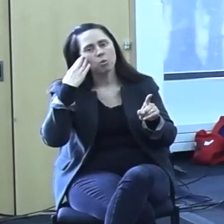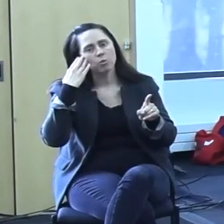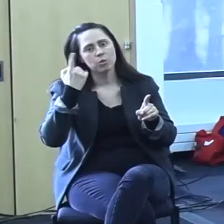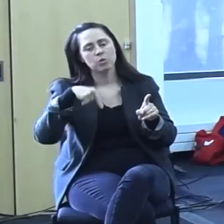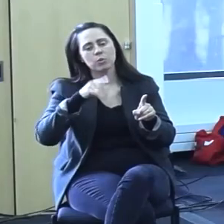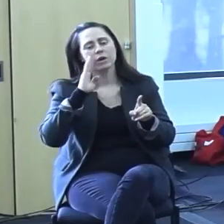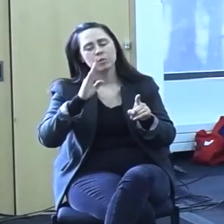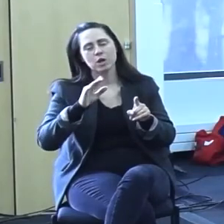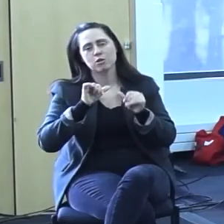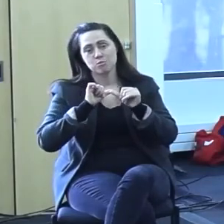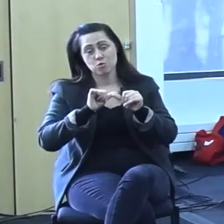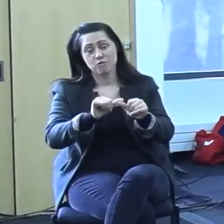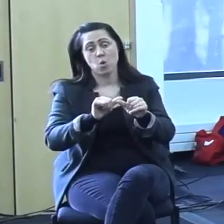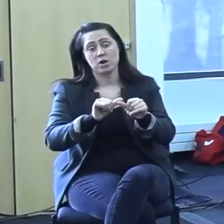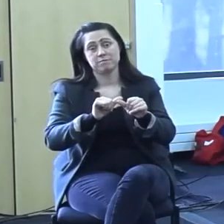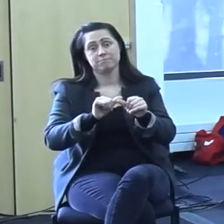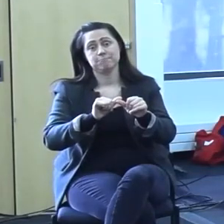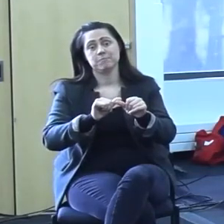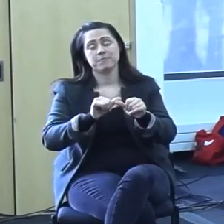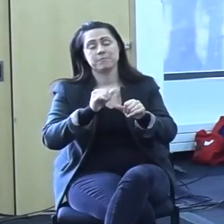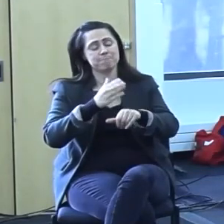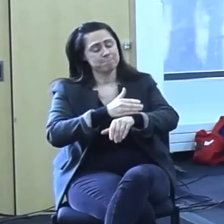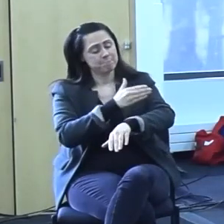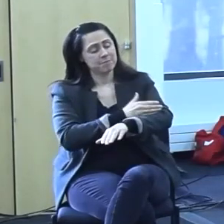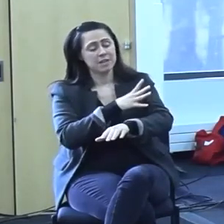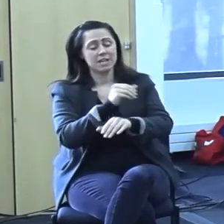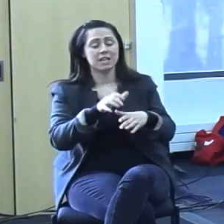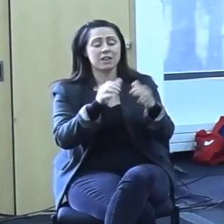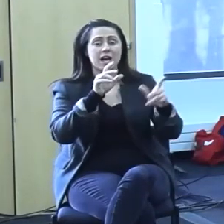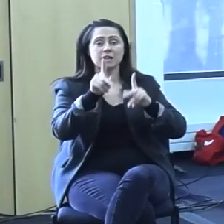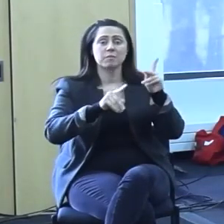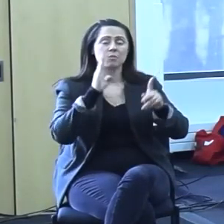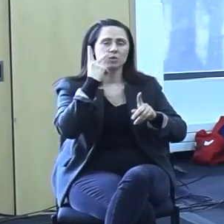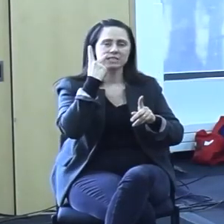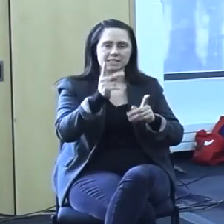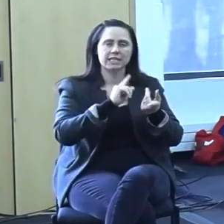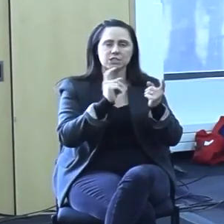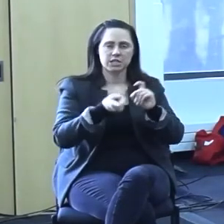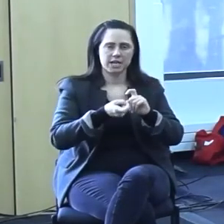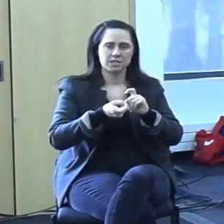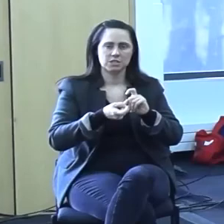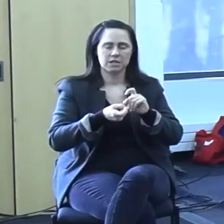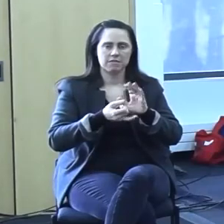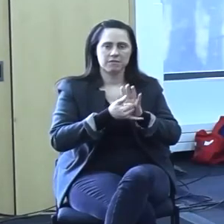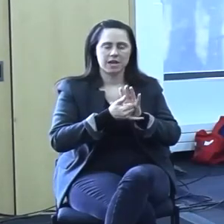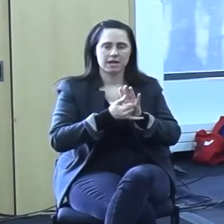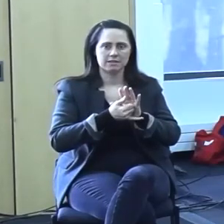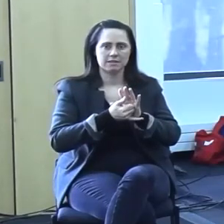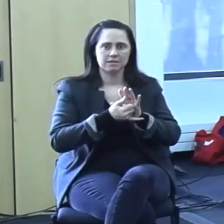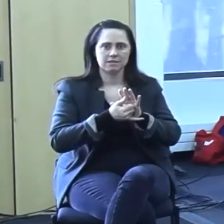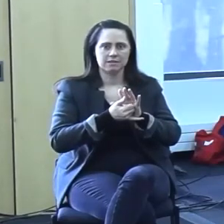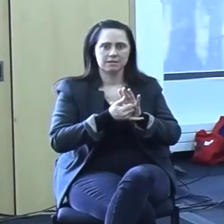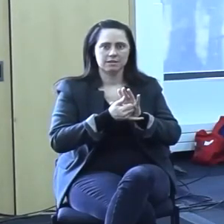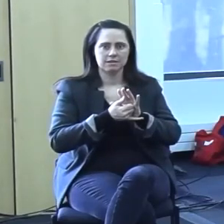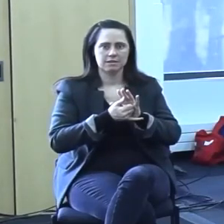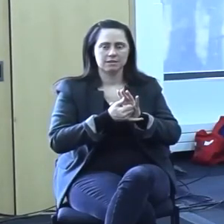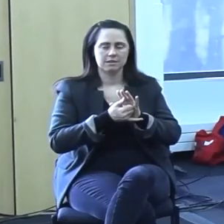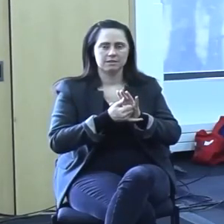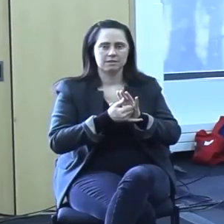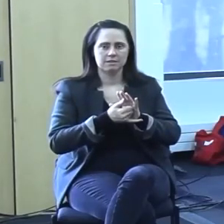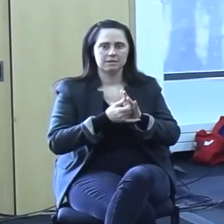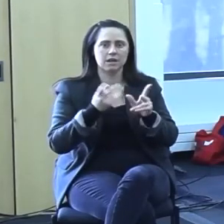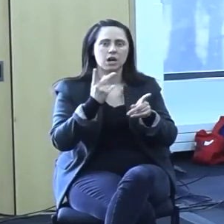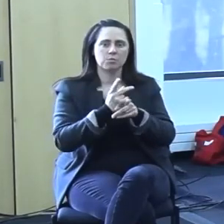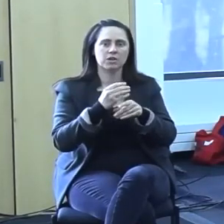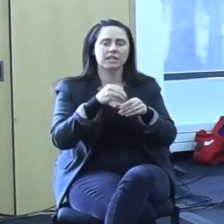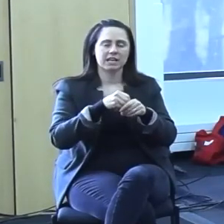we're going to move forward, and a lot of people are going to see change that they are putting